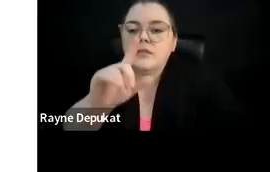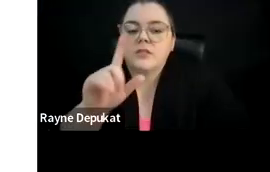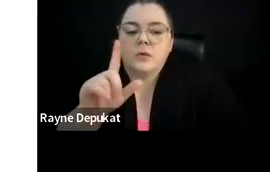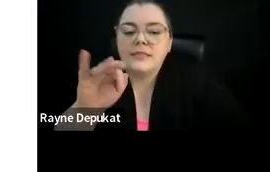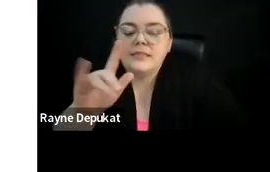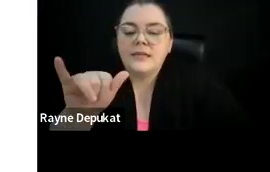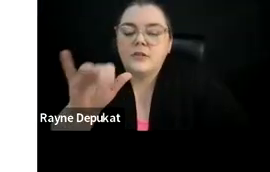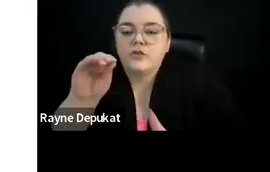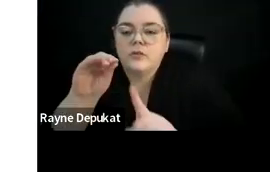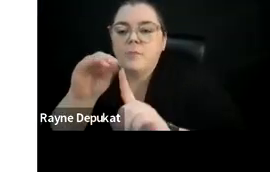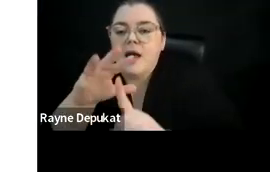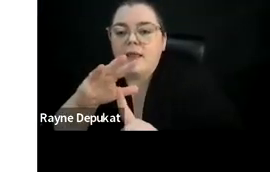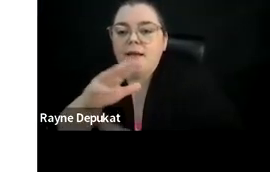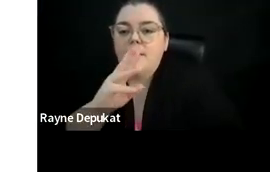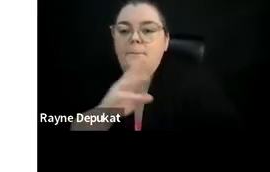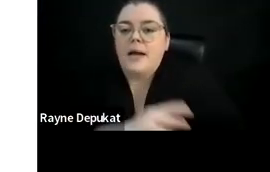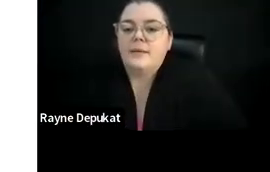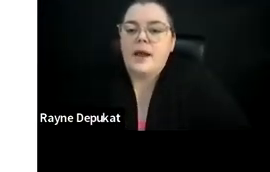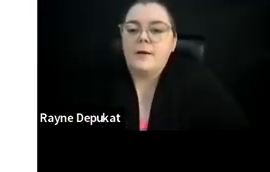So Lindsay, could you spotlight Mike Bear?